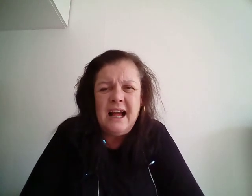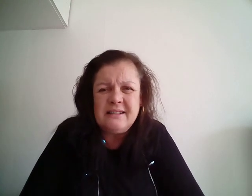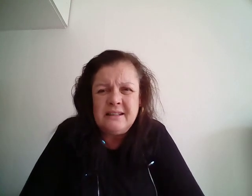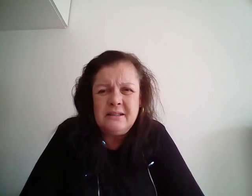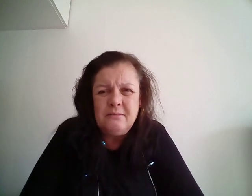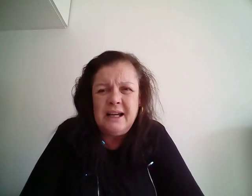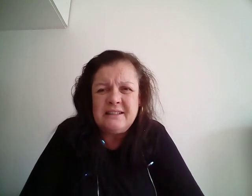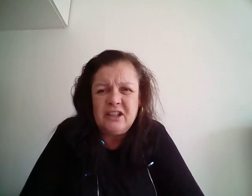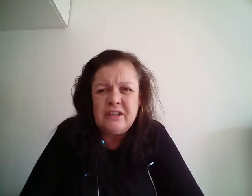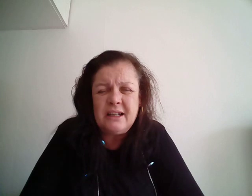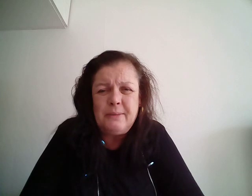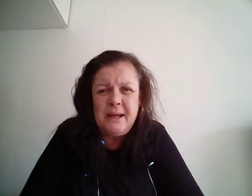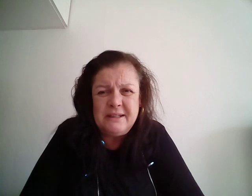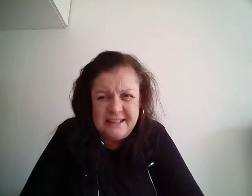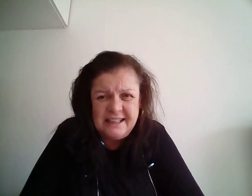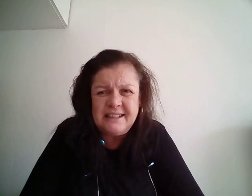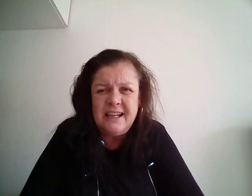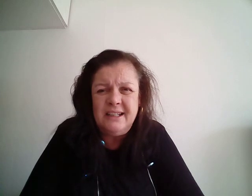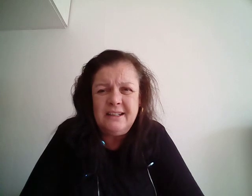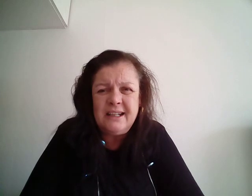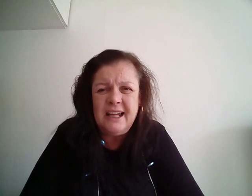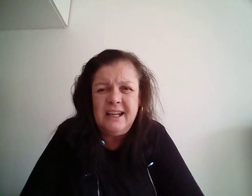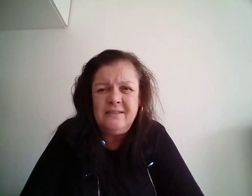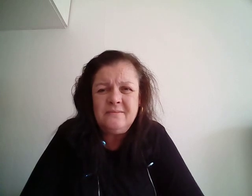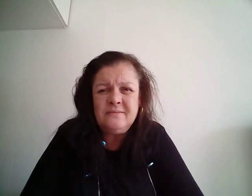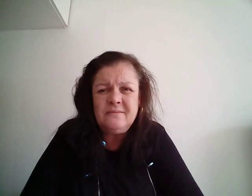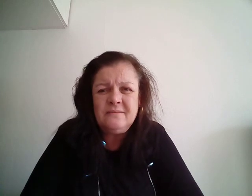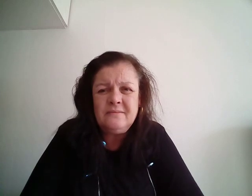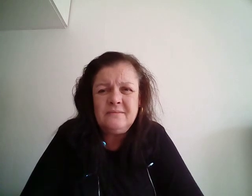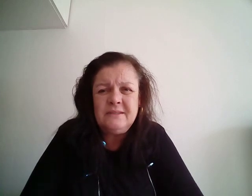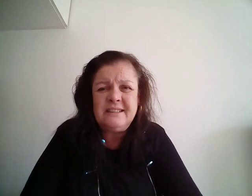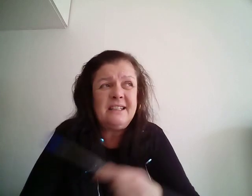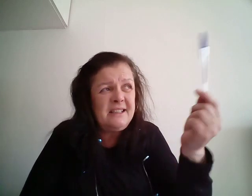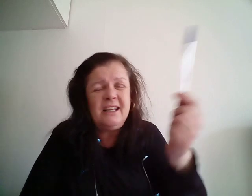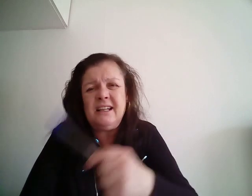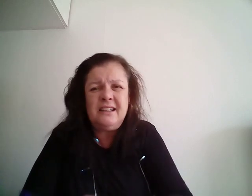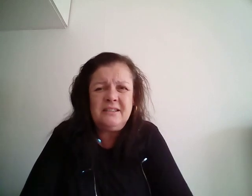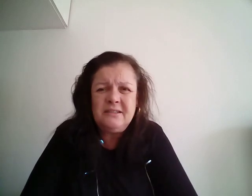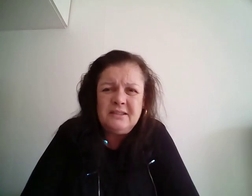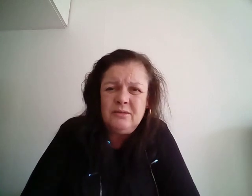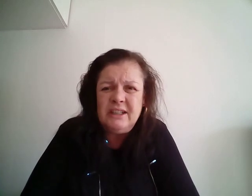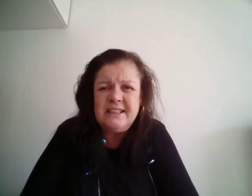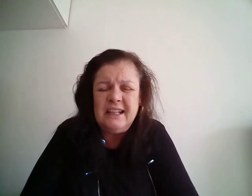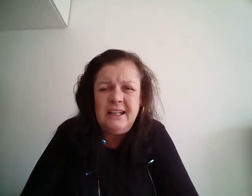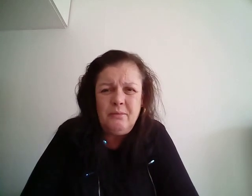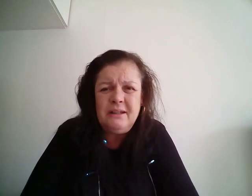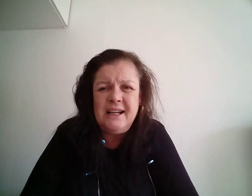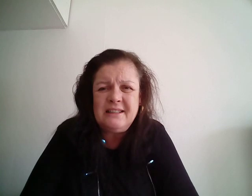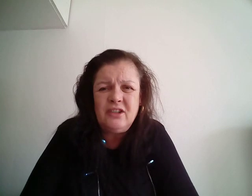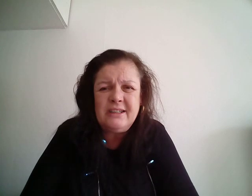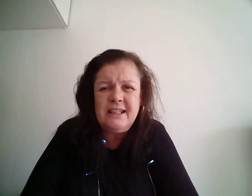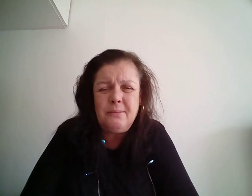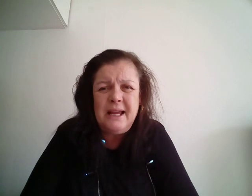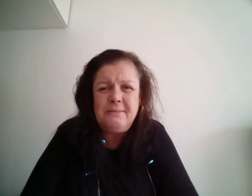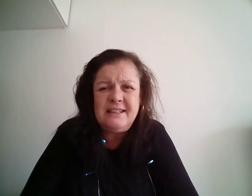that, my delicious little babies. Do you see, okay? This is what you're dealing with, my delicious little babies, do